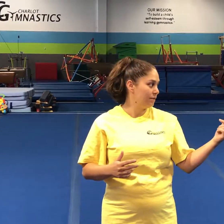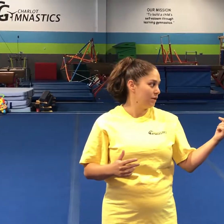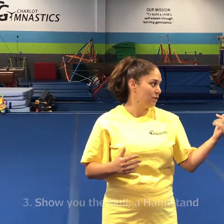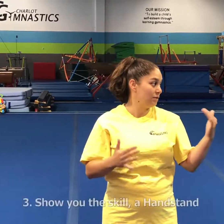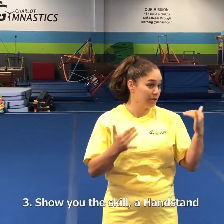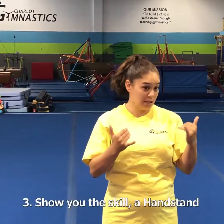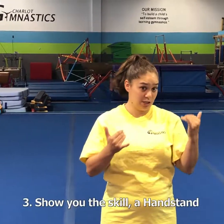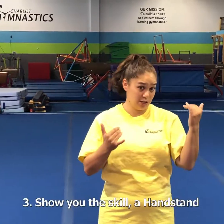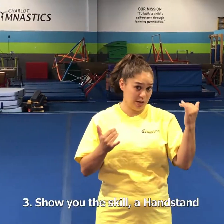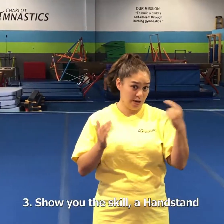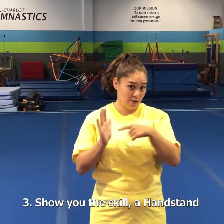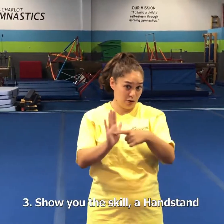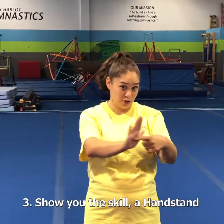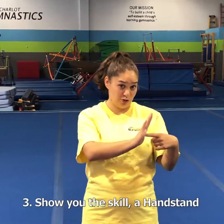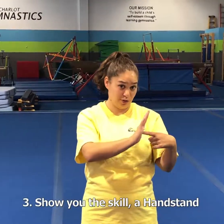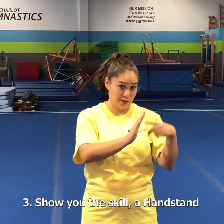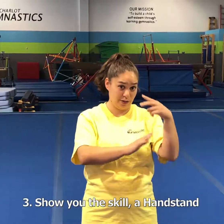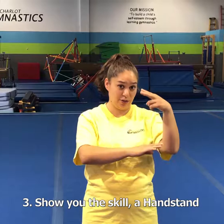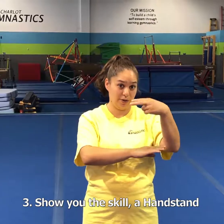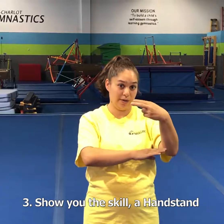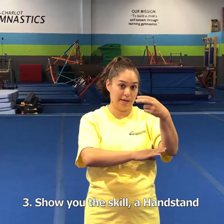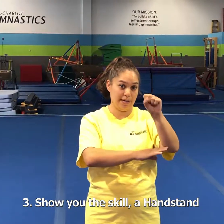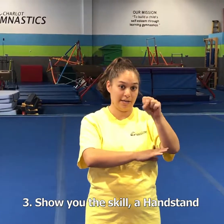Three, show you the skill, a handstand.